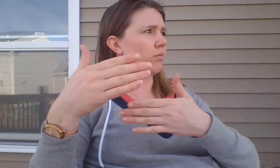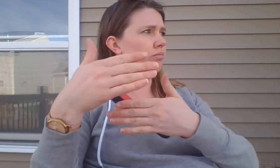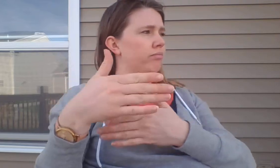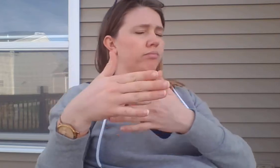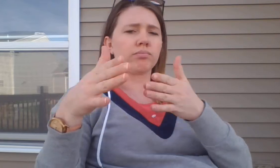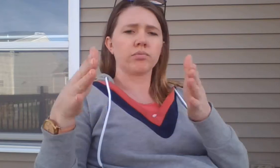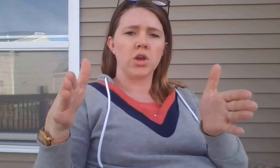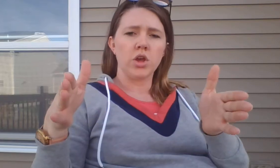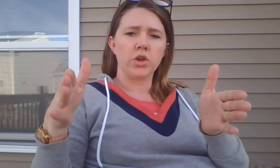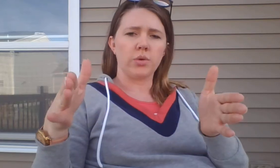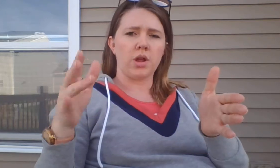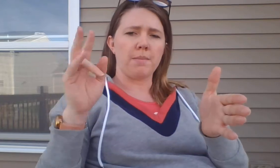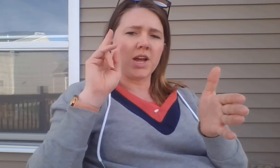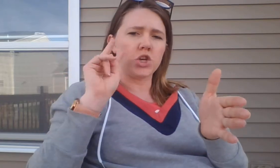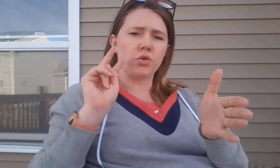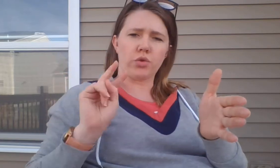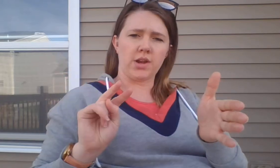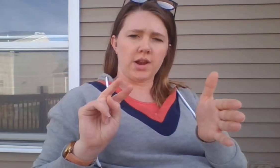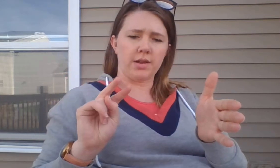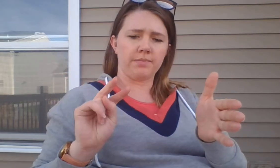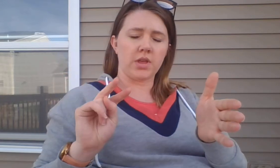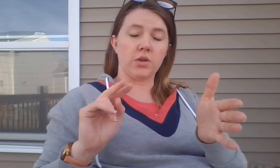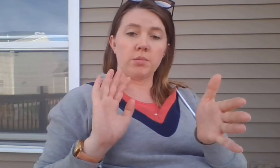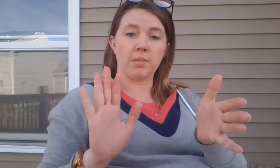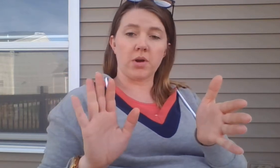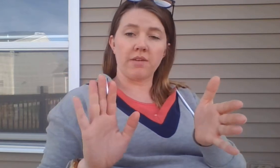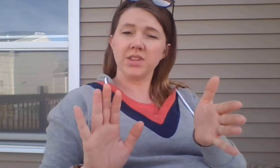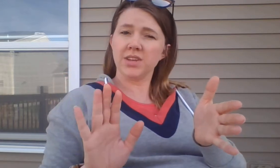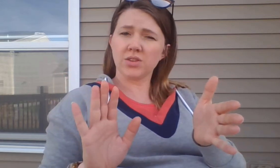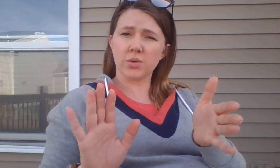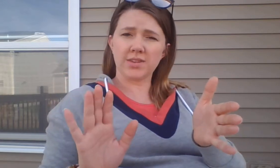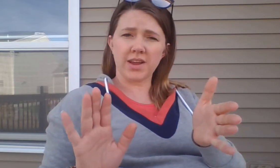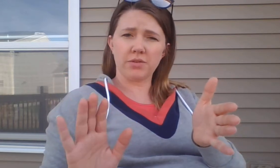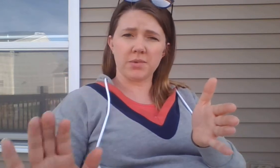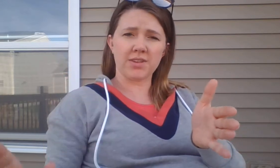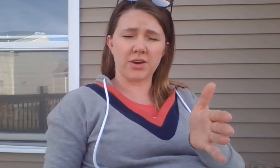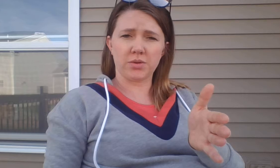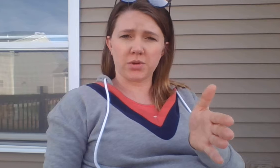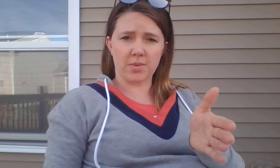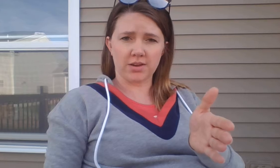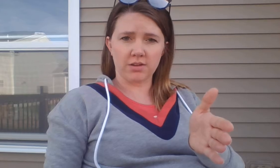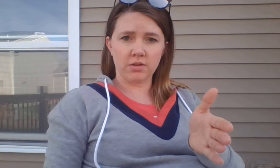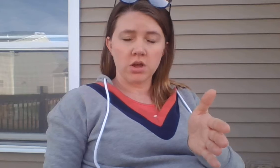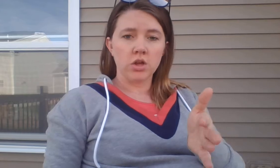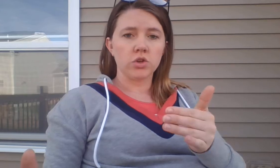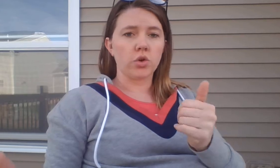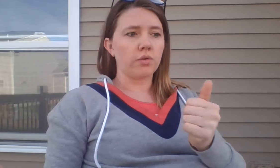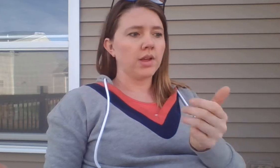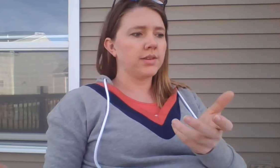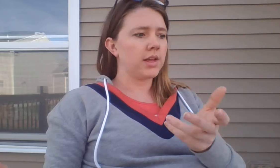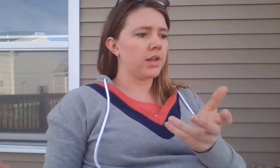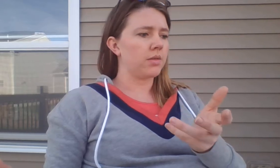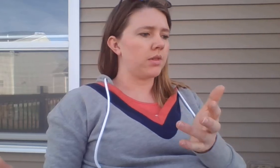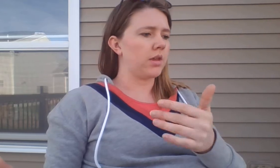room, you want to imagine you're looking at it. And remember, everything is always signed from the signer's perspective. So if I say